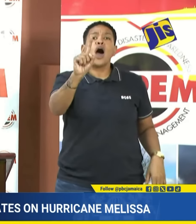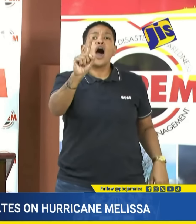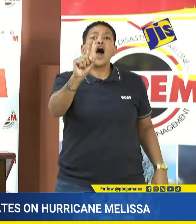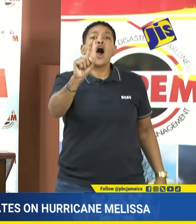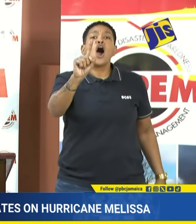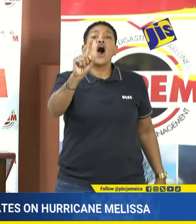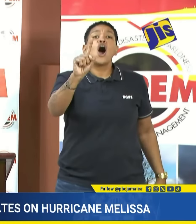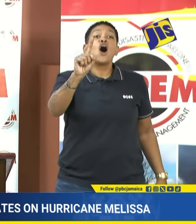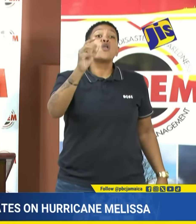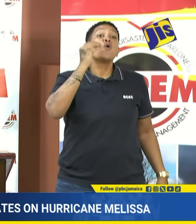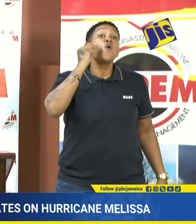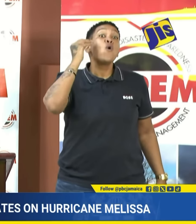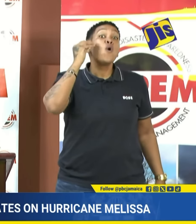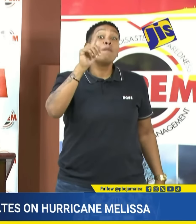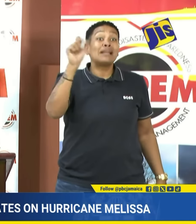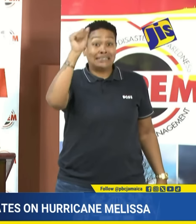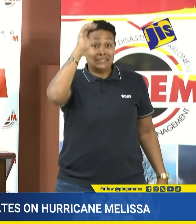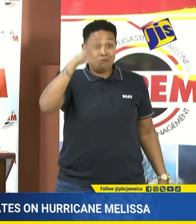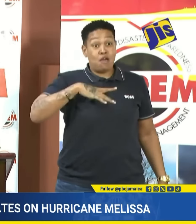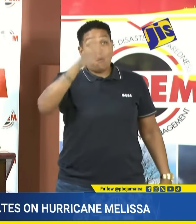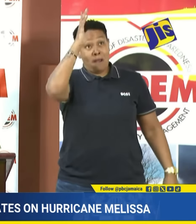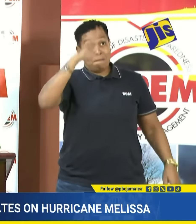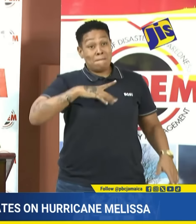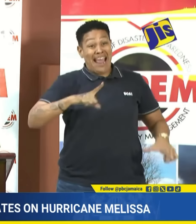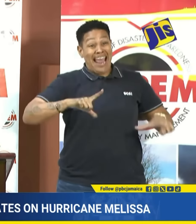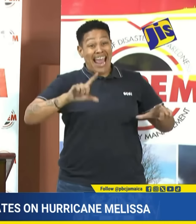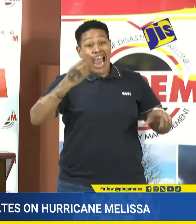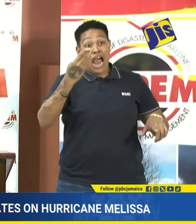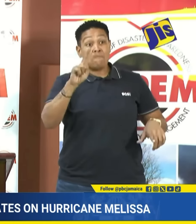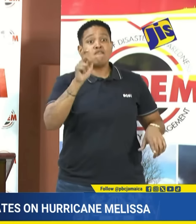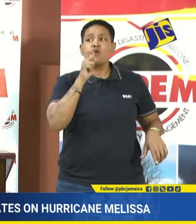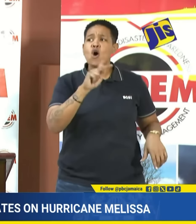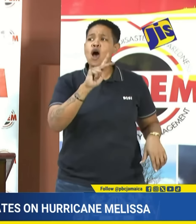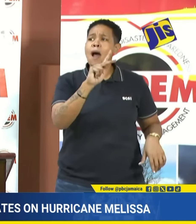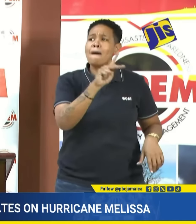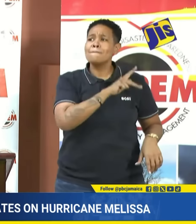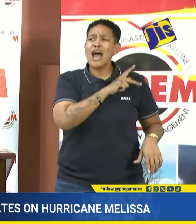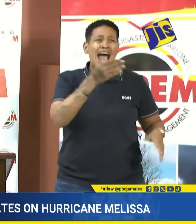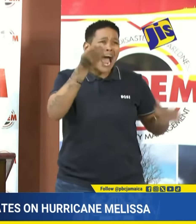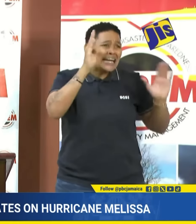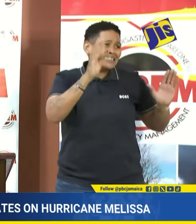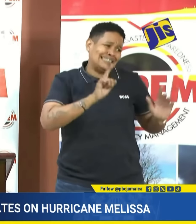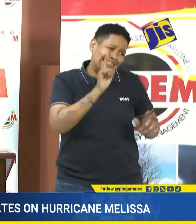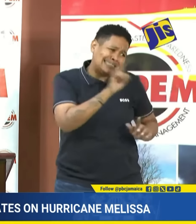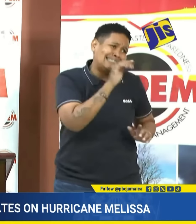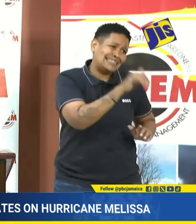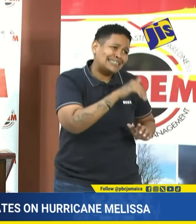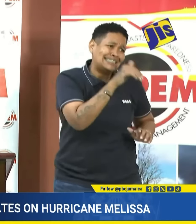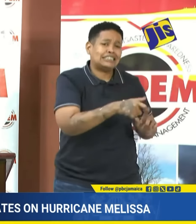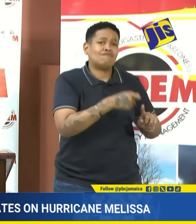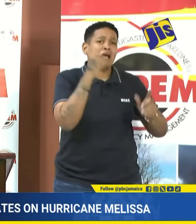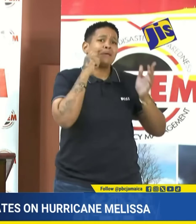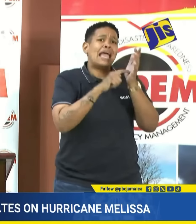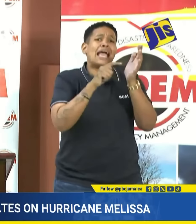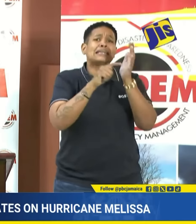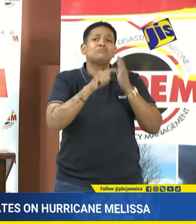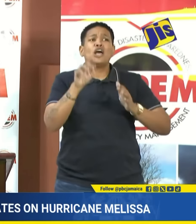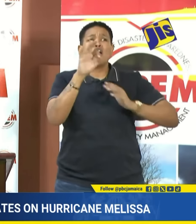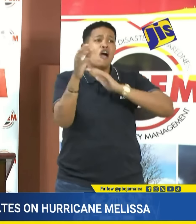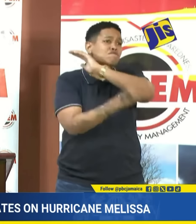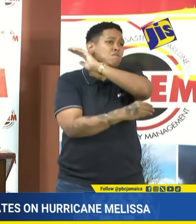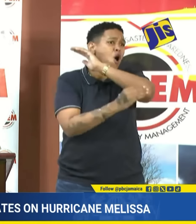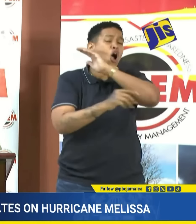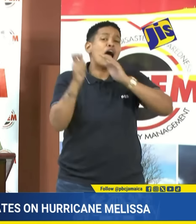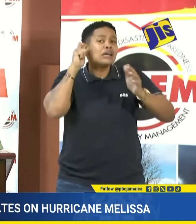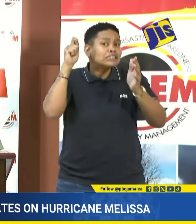in the Harborview area who got personal attention from the Inspector of Poor and